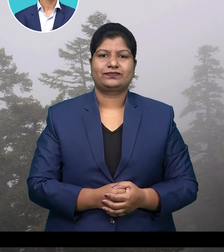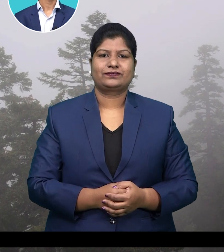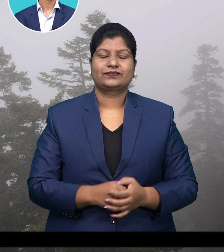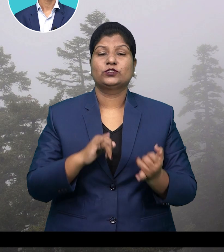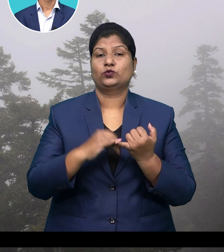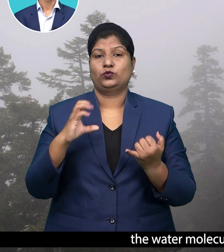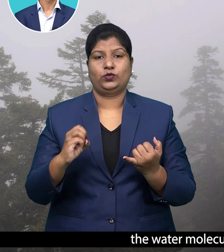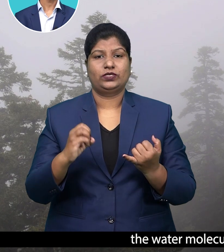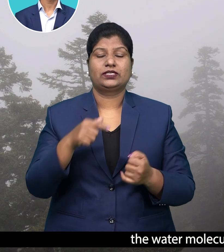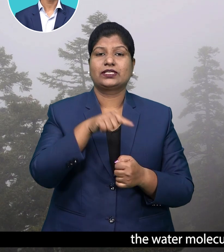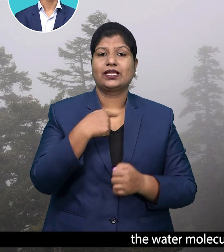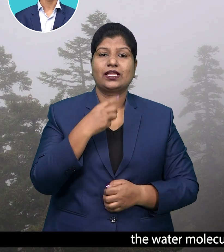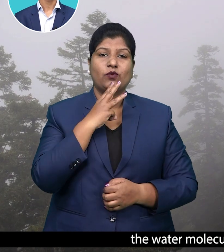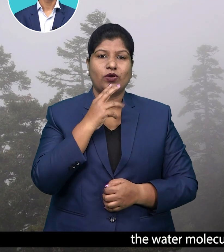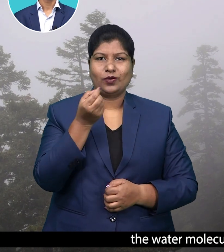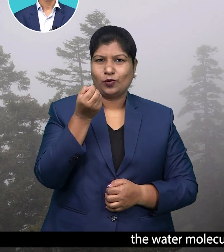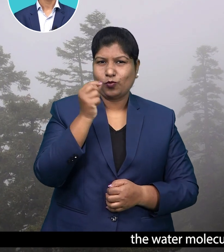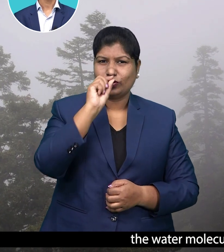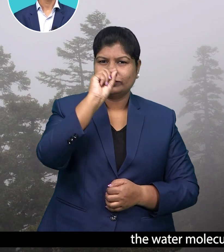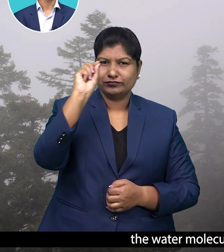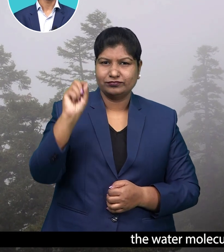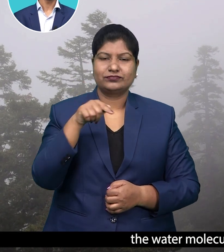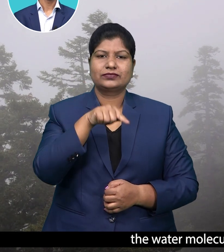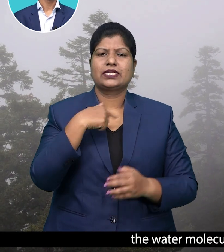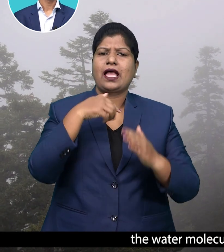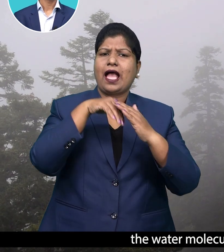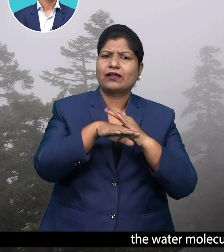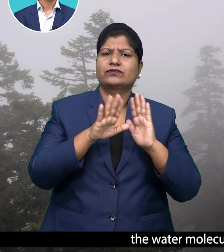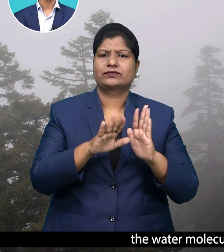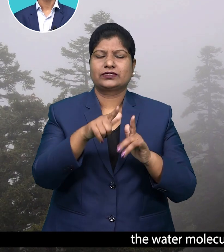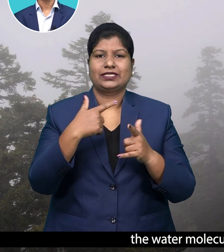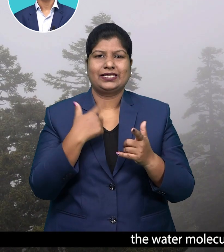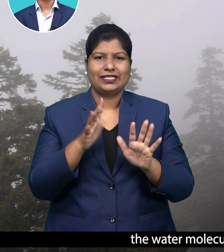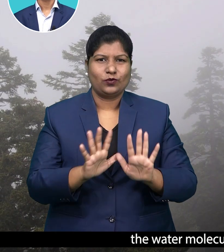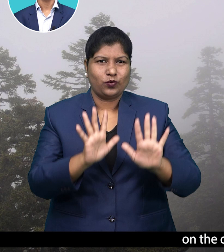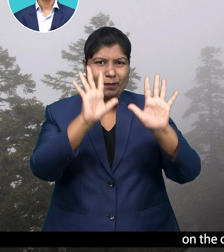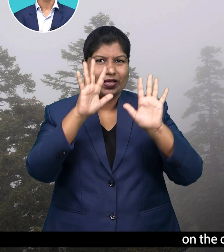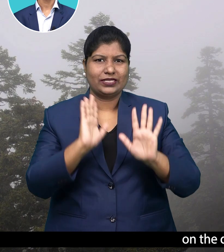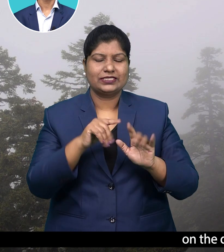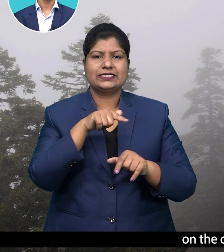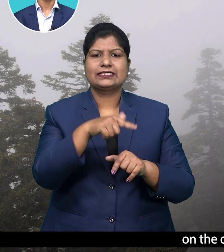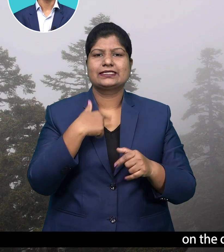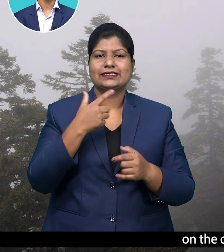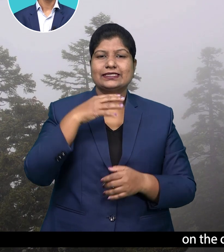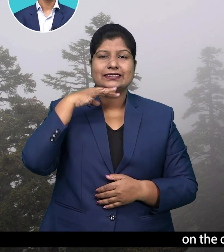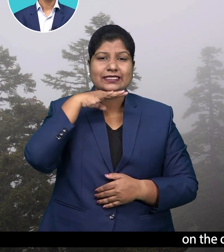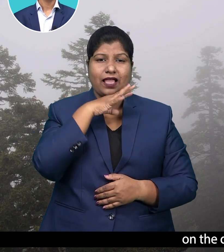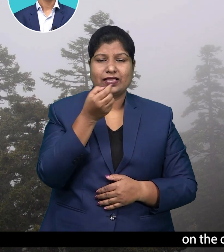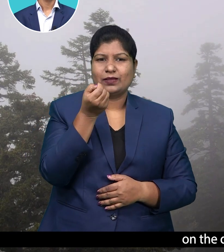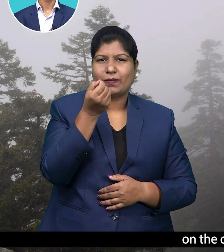So, the water molecules present in the vapor condense on the dust